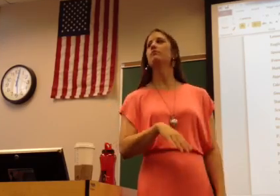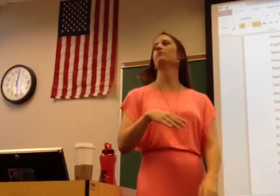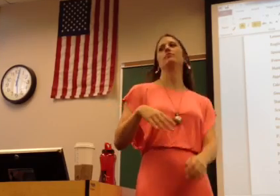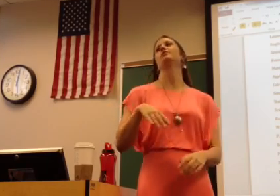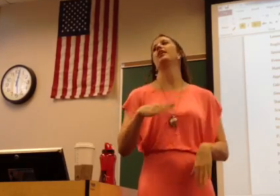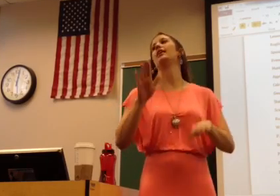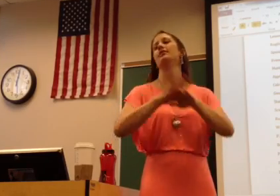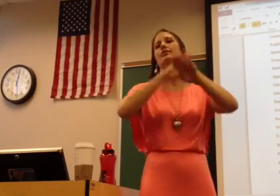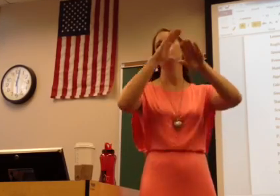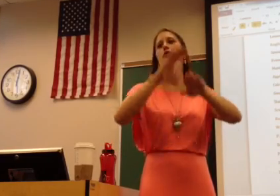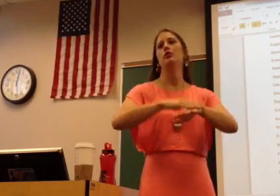on the Yeah.